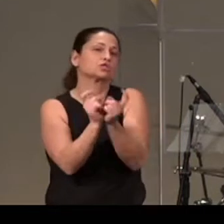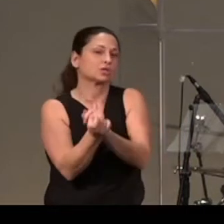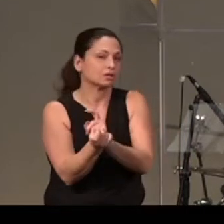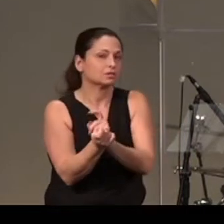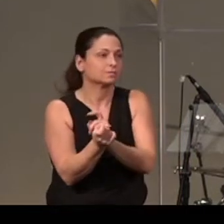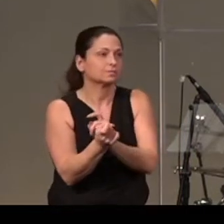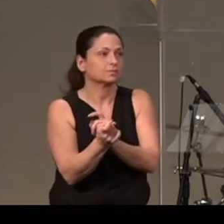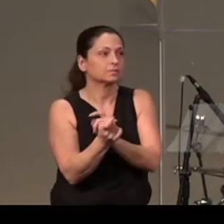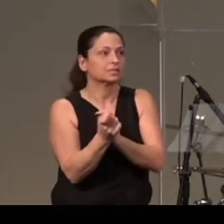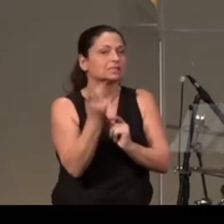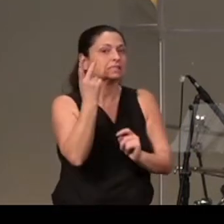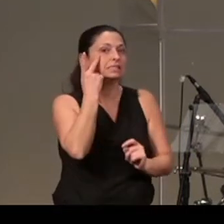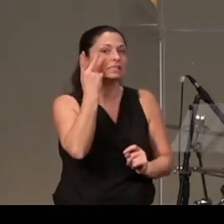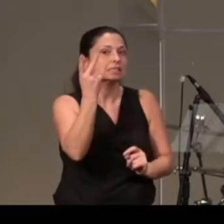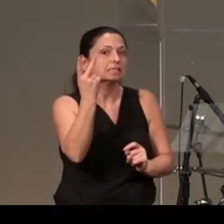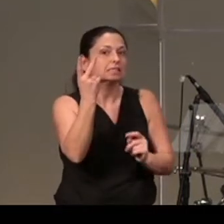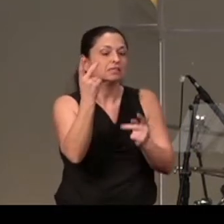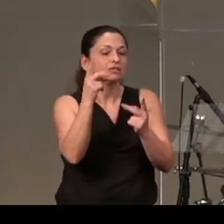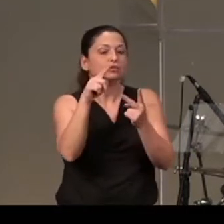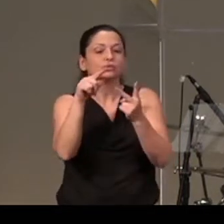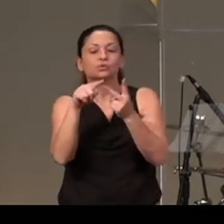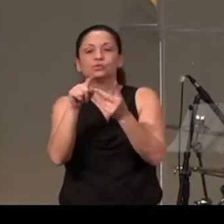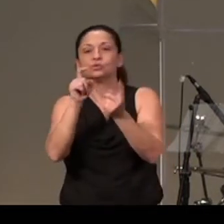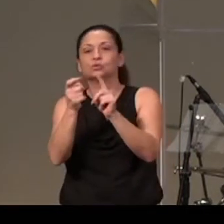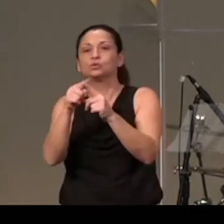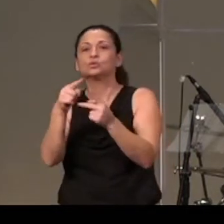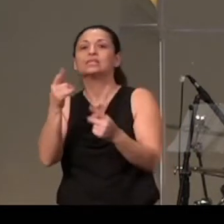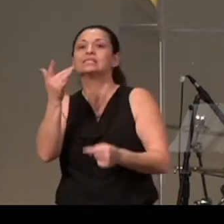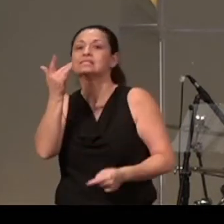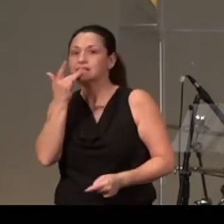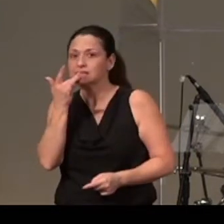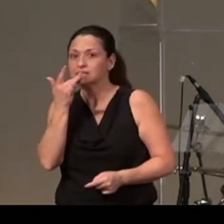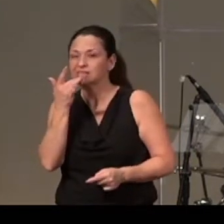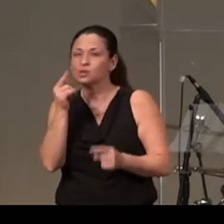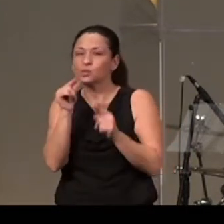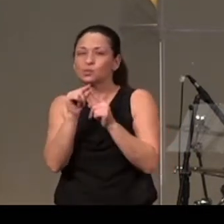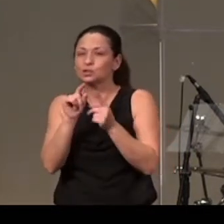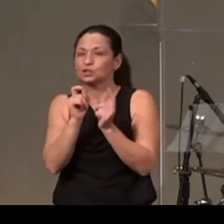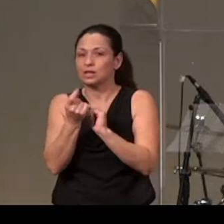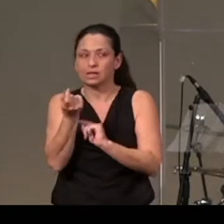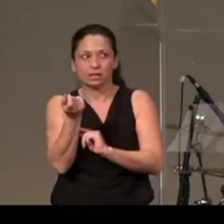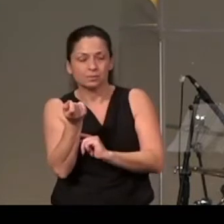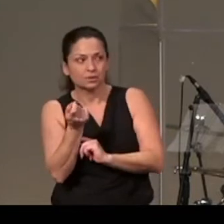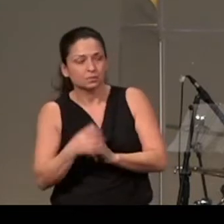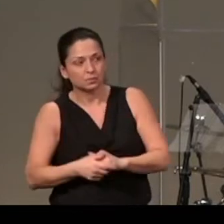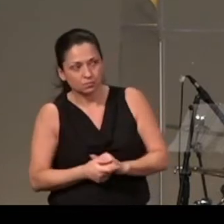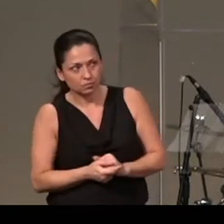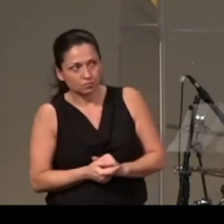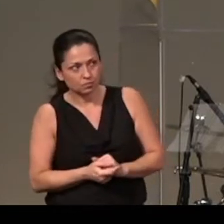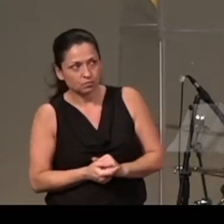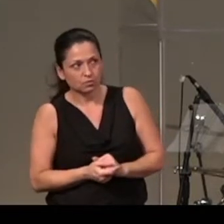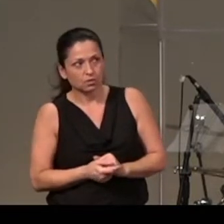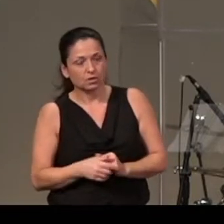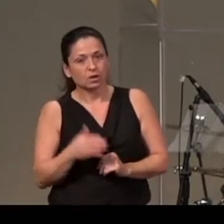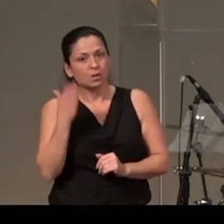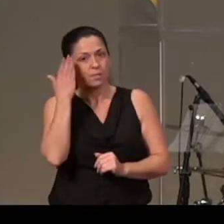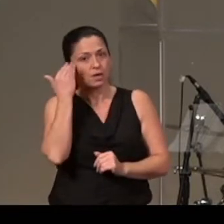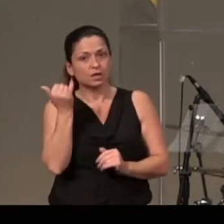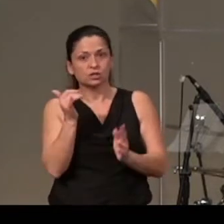to taste. But actually, the idea of seeing death or tasting death are the same because Jesus doesn't correct